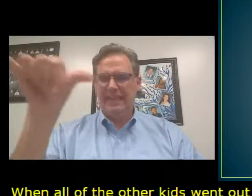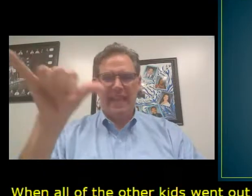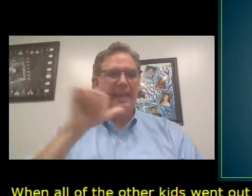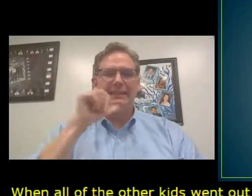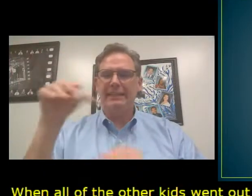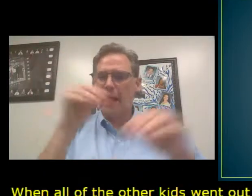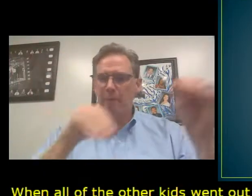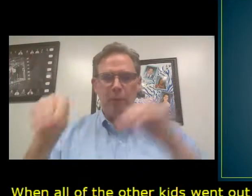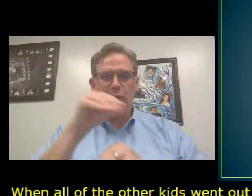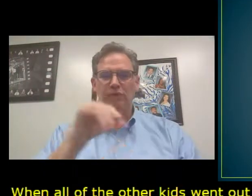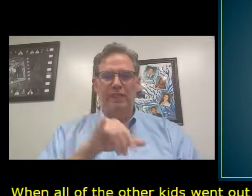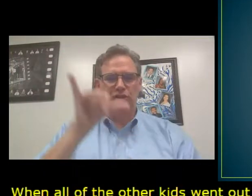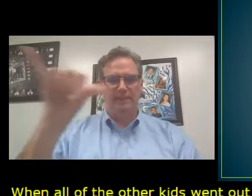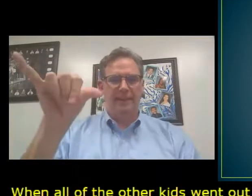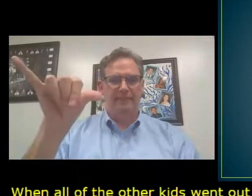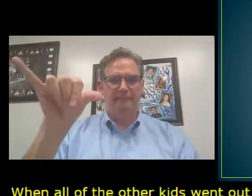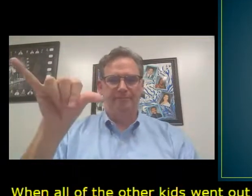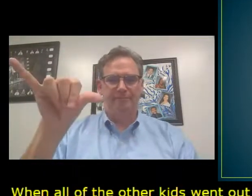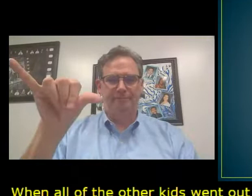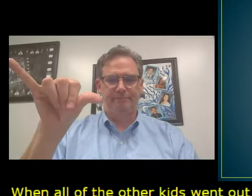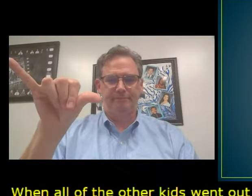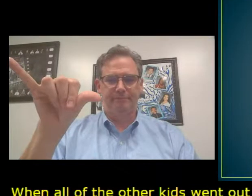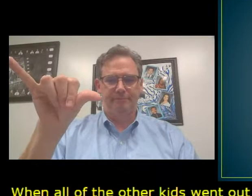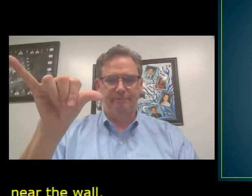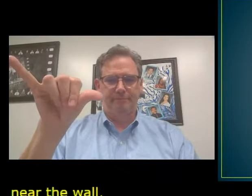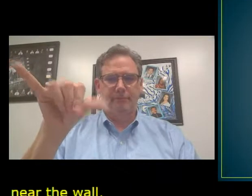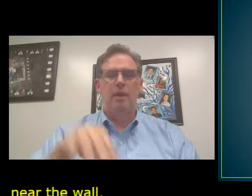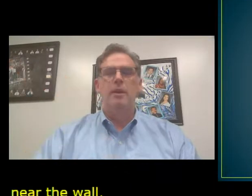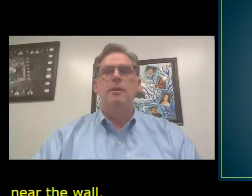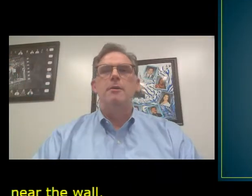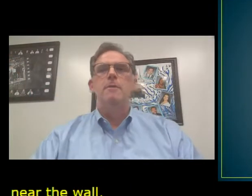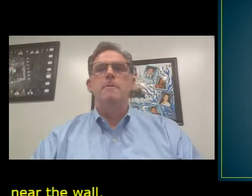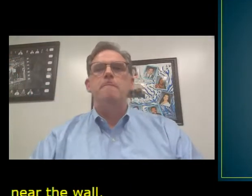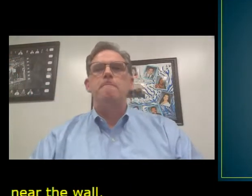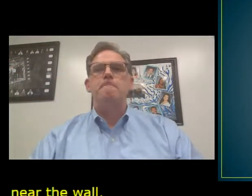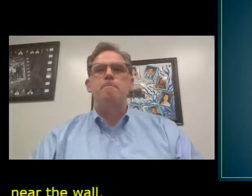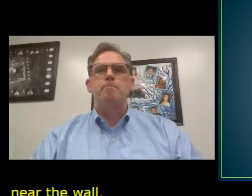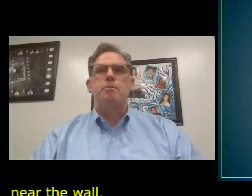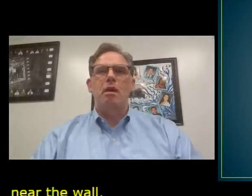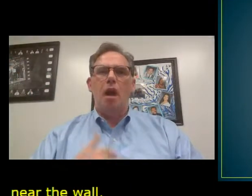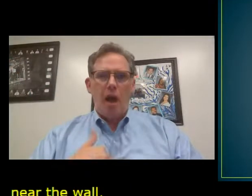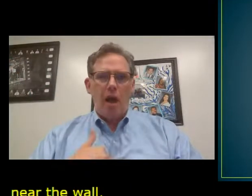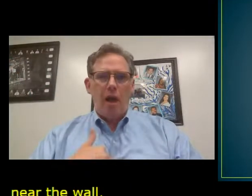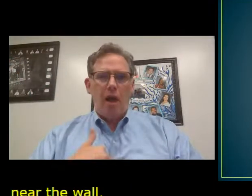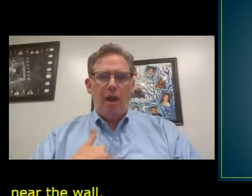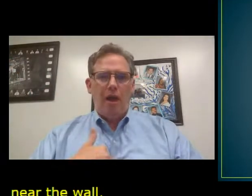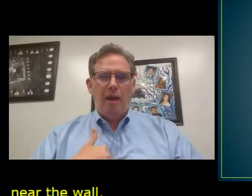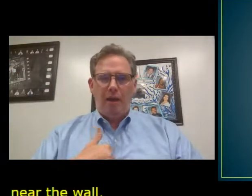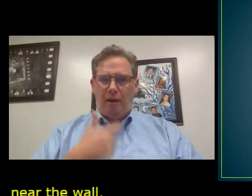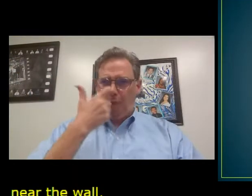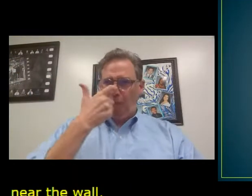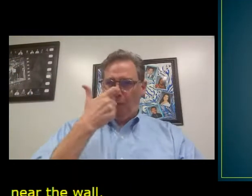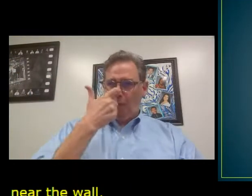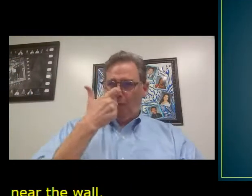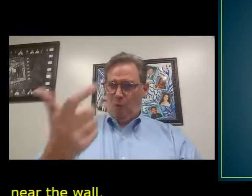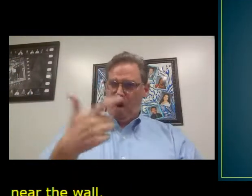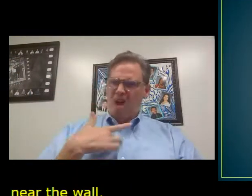He just stood there. He didn't move. He just went and stood next to the